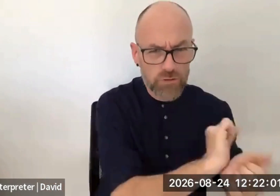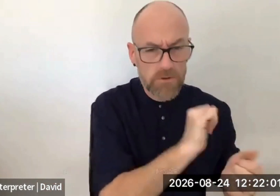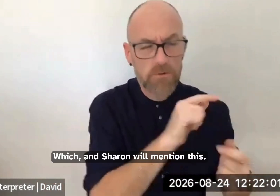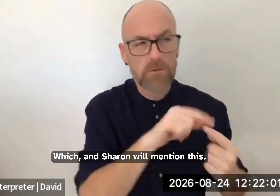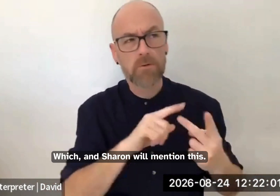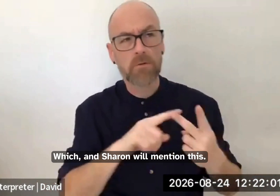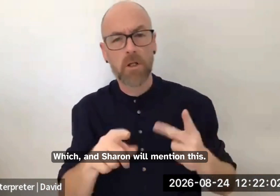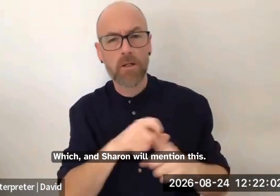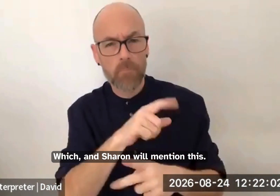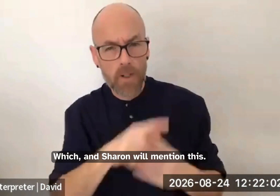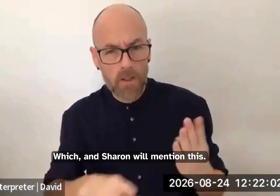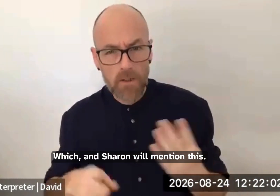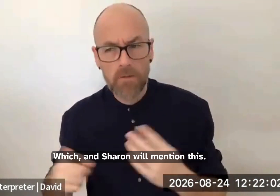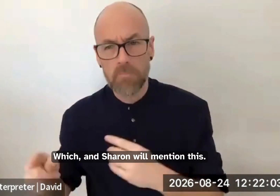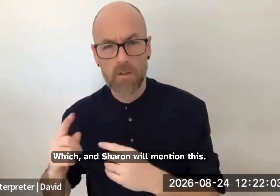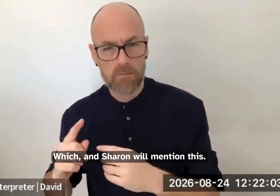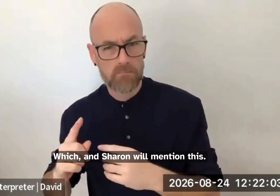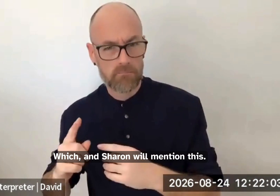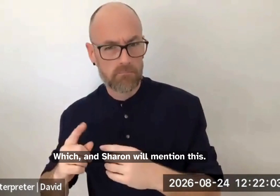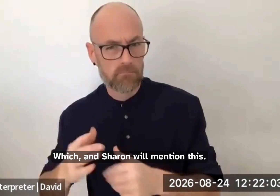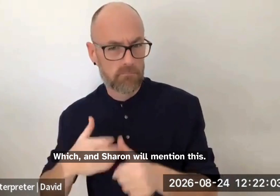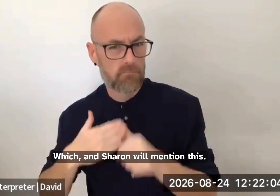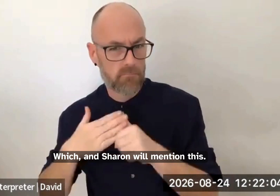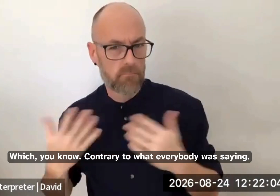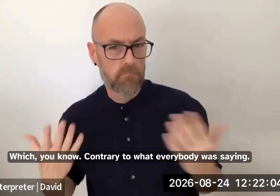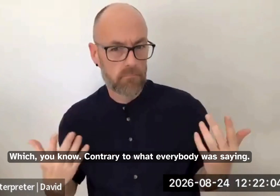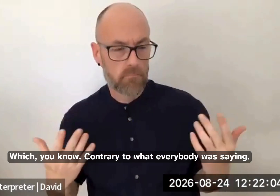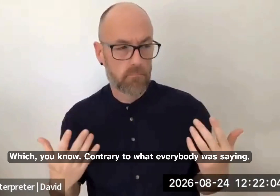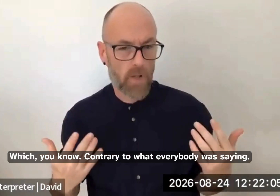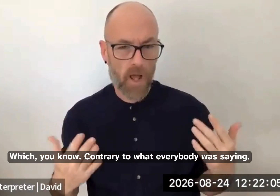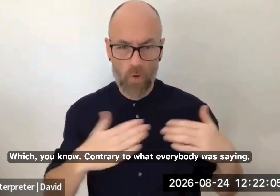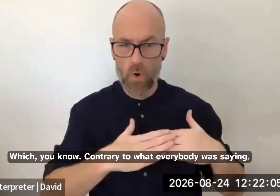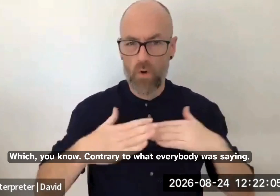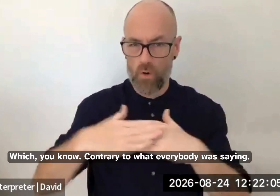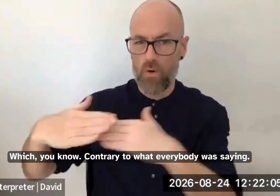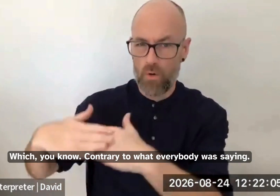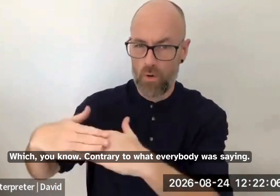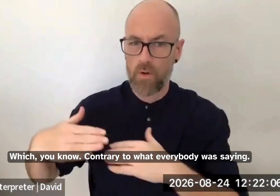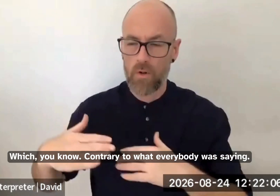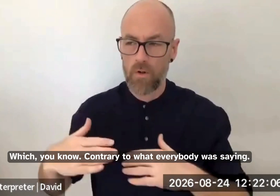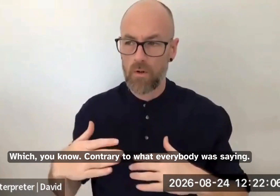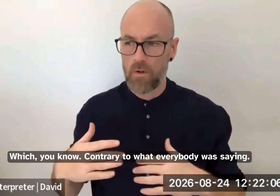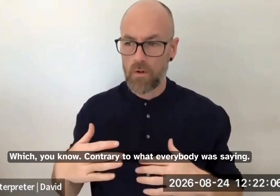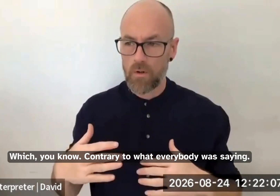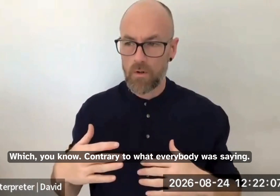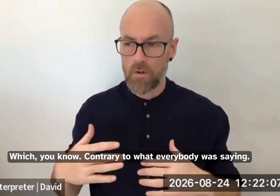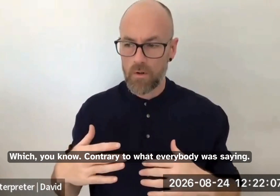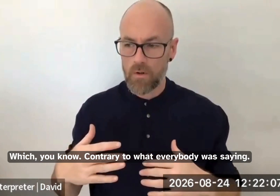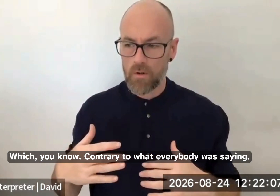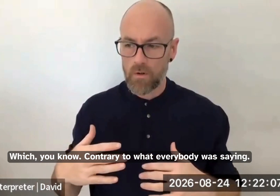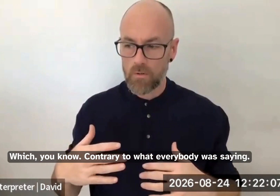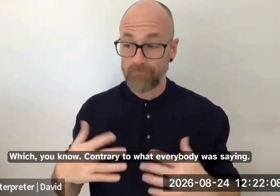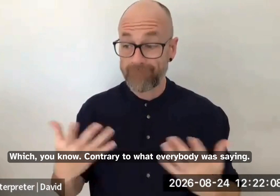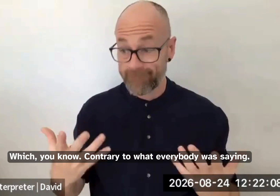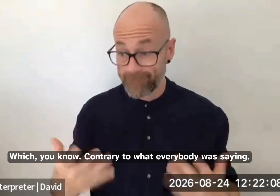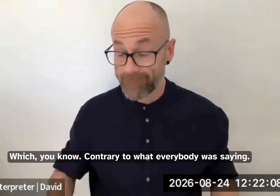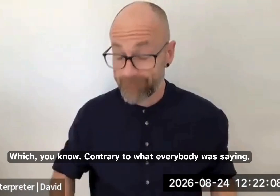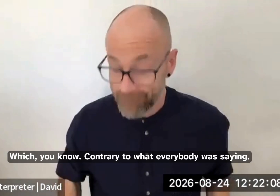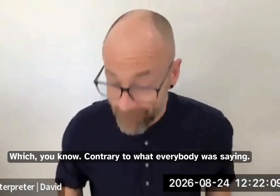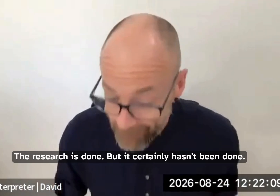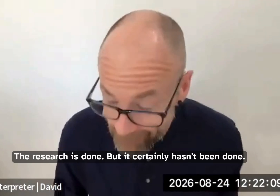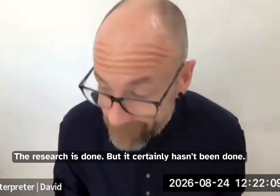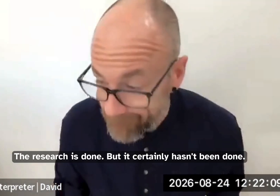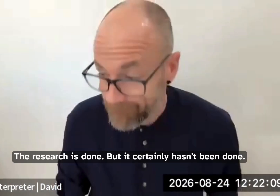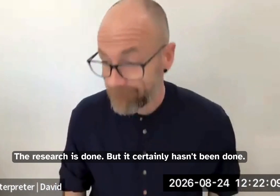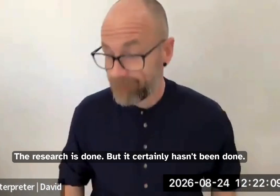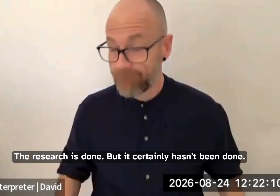which, and Sharon will mention this, which contrary to what everybody was